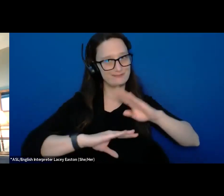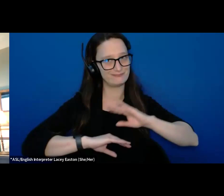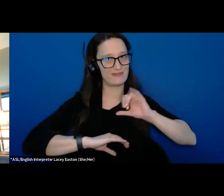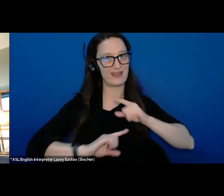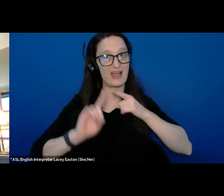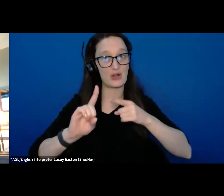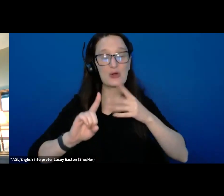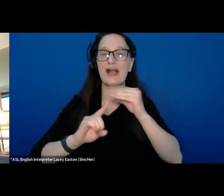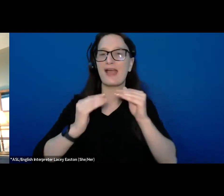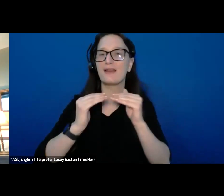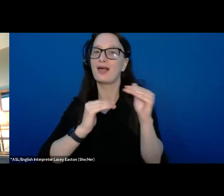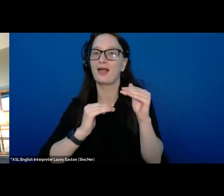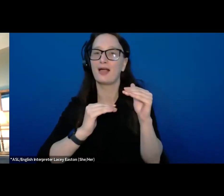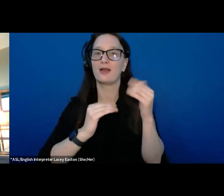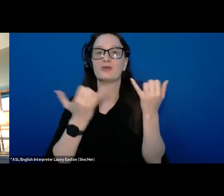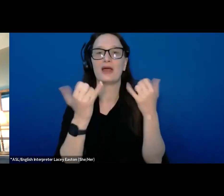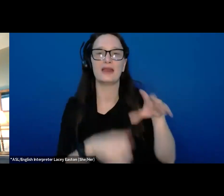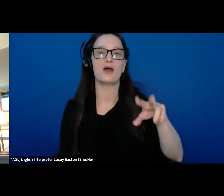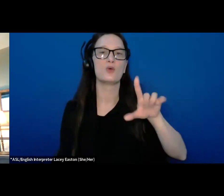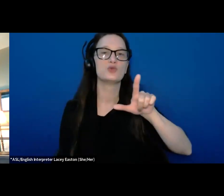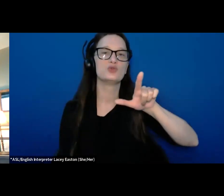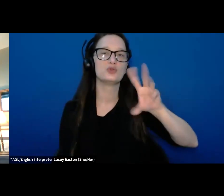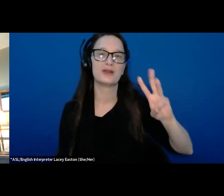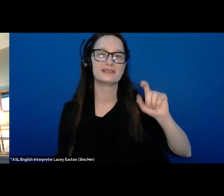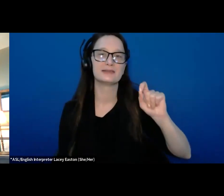little bit. We're at 26.2% today.